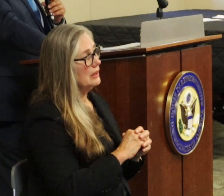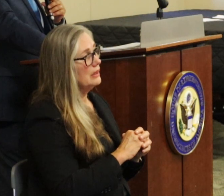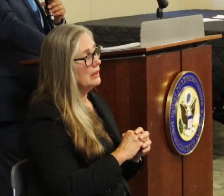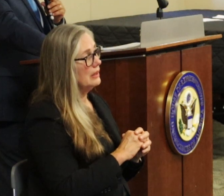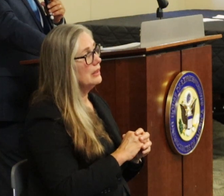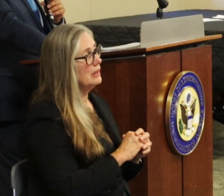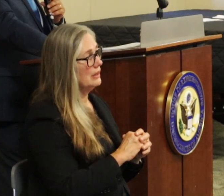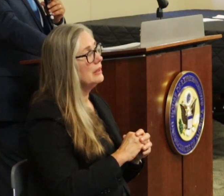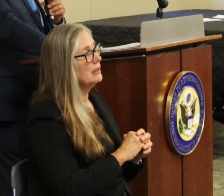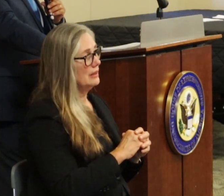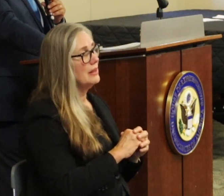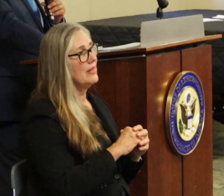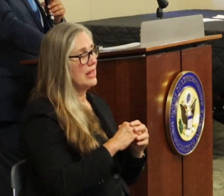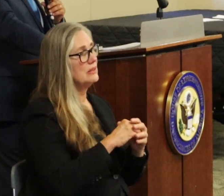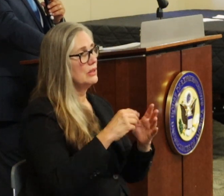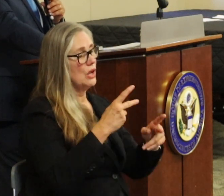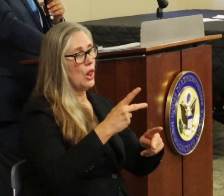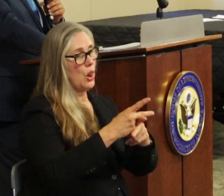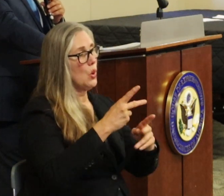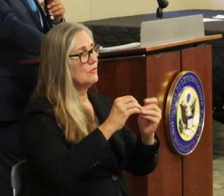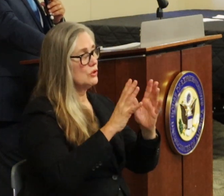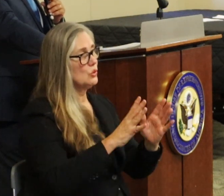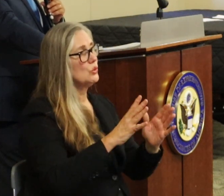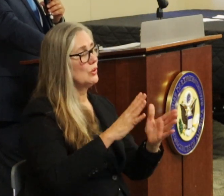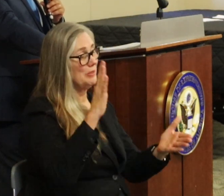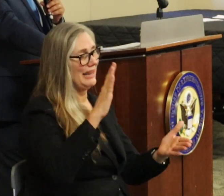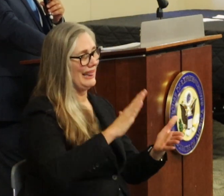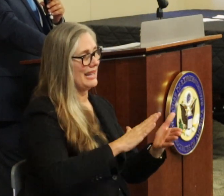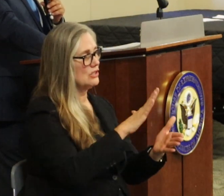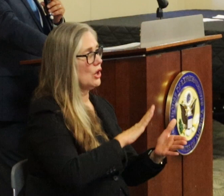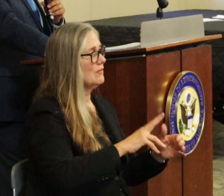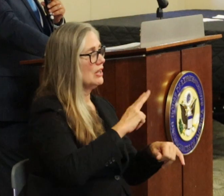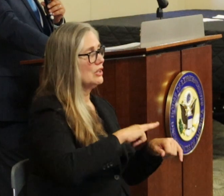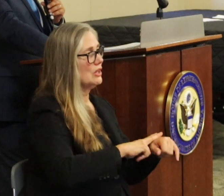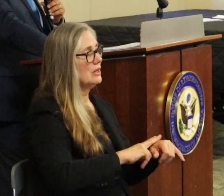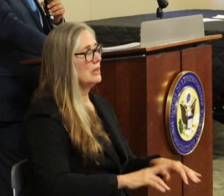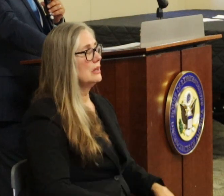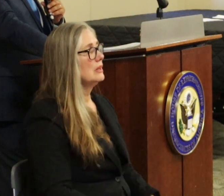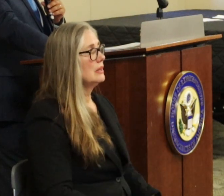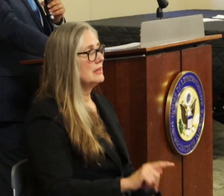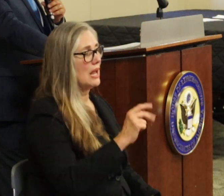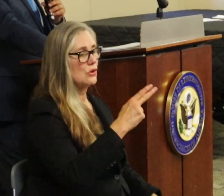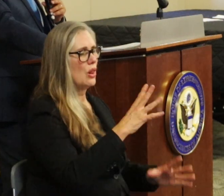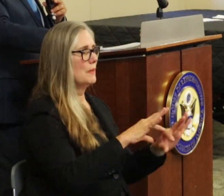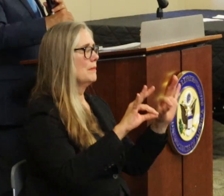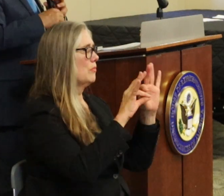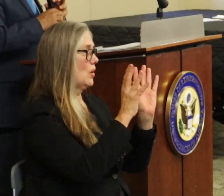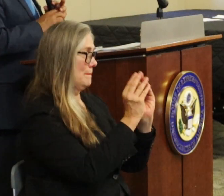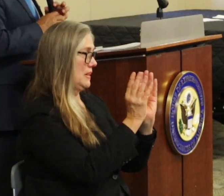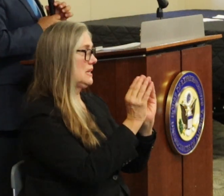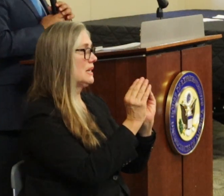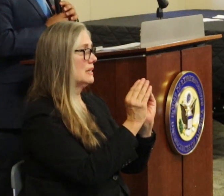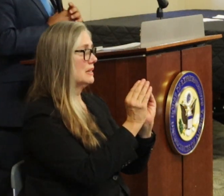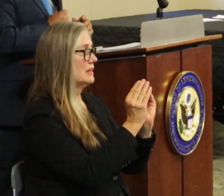student loans would be a lot less if you did that nationwide. Town hall meetings, like I said, are very important. And